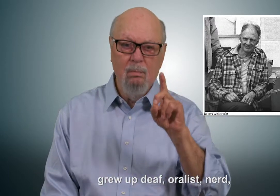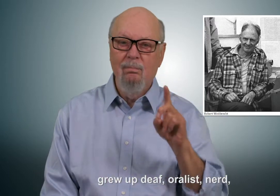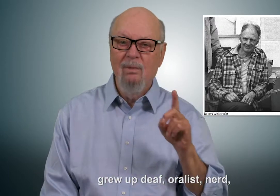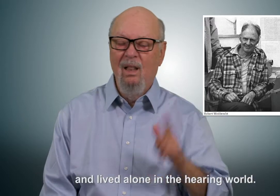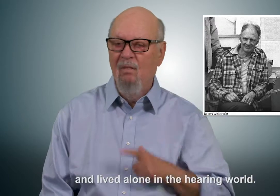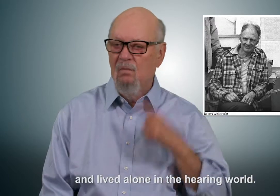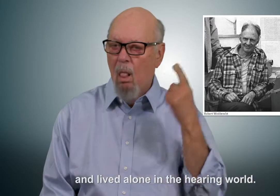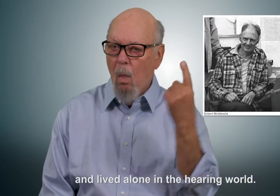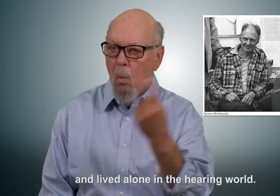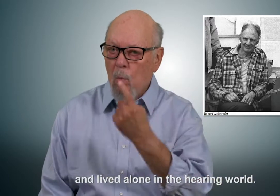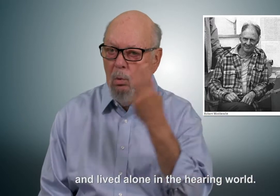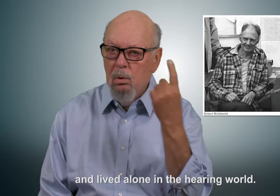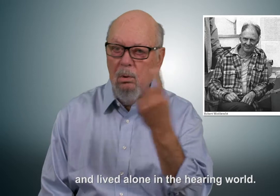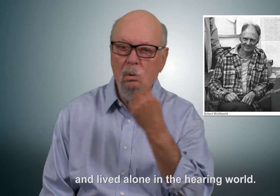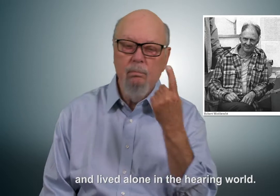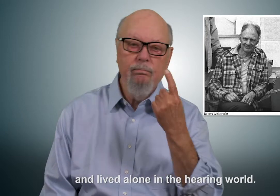and lived alone in the hearing world.